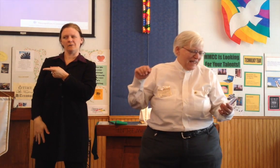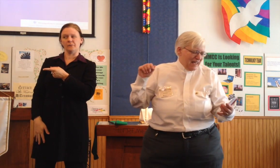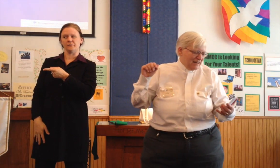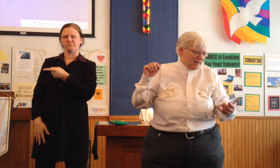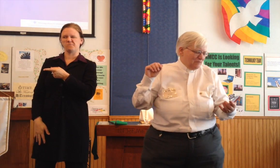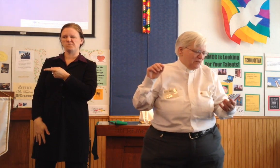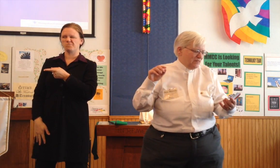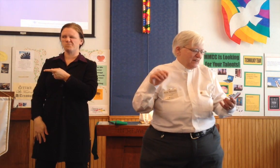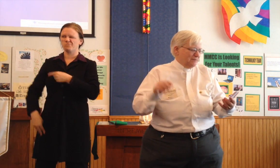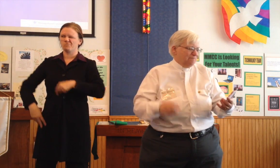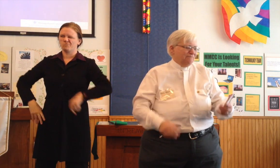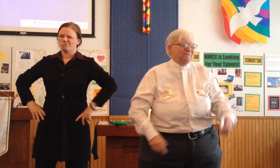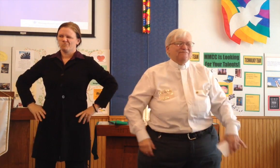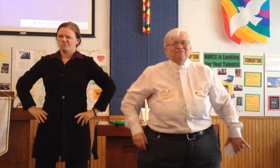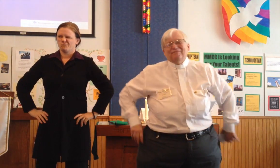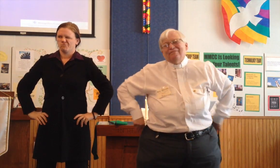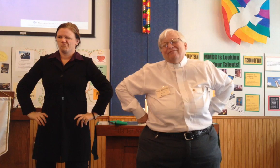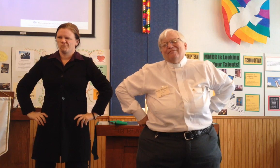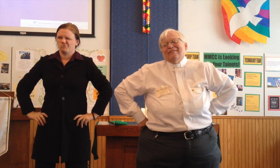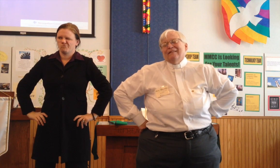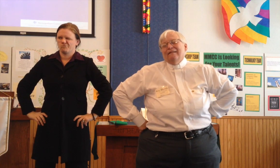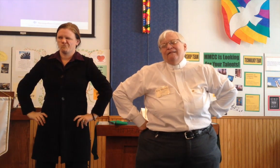and we think,